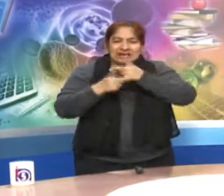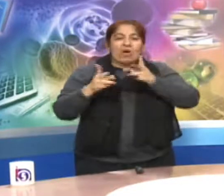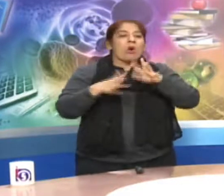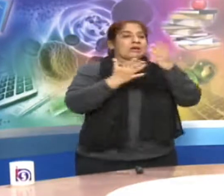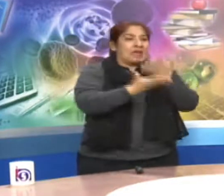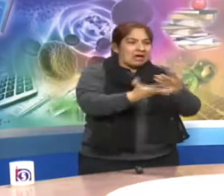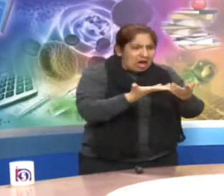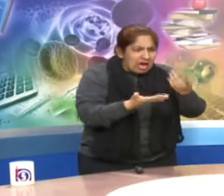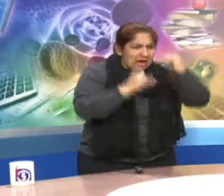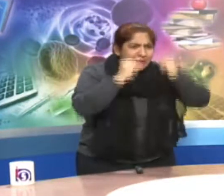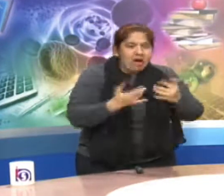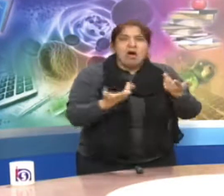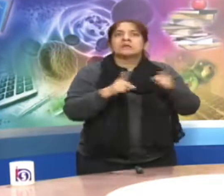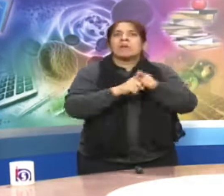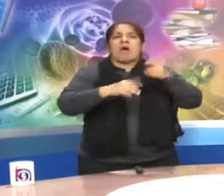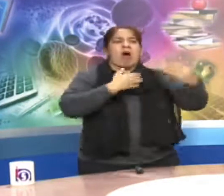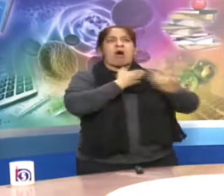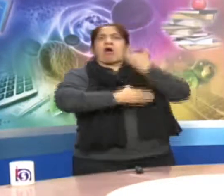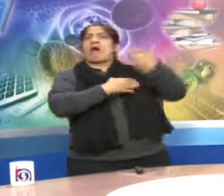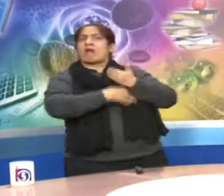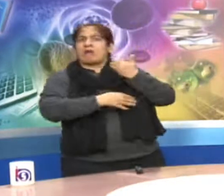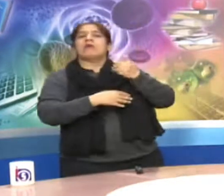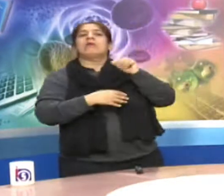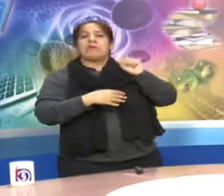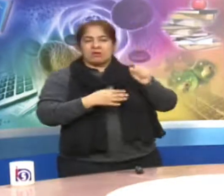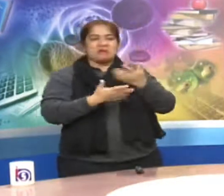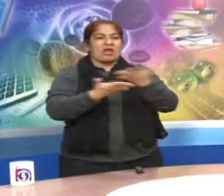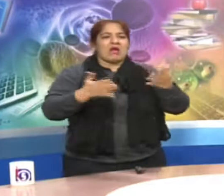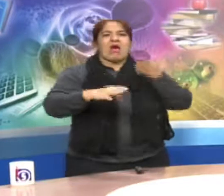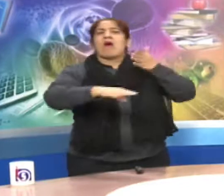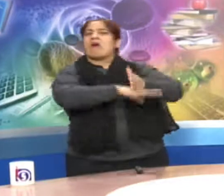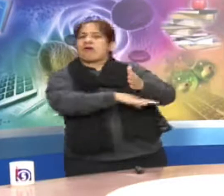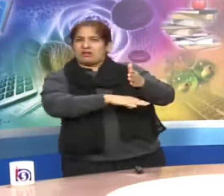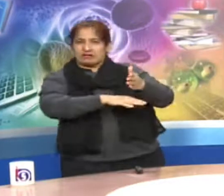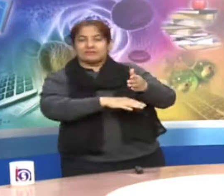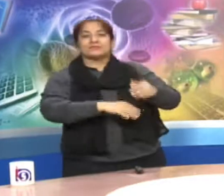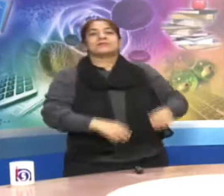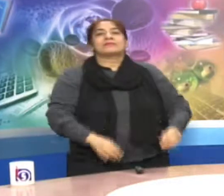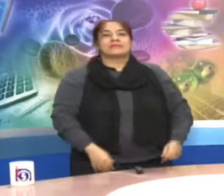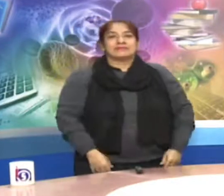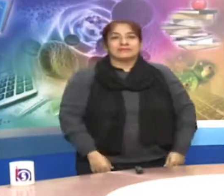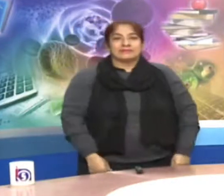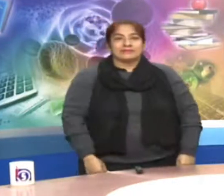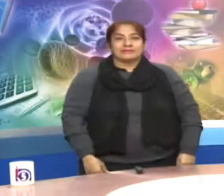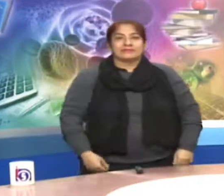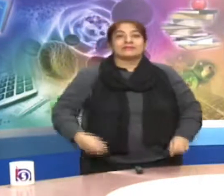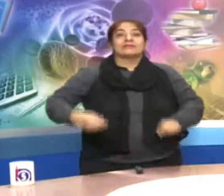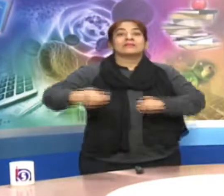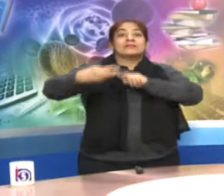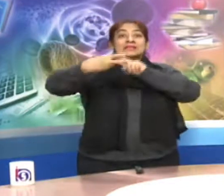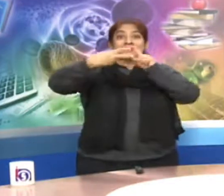quality, but only showing and really attractive and catchy posters to attract